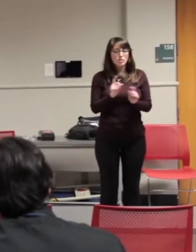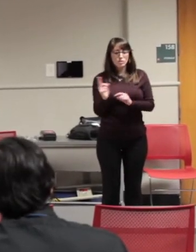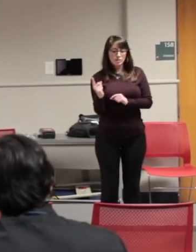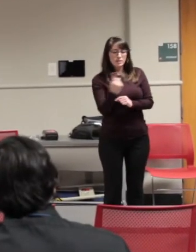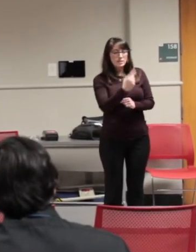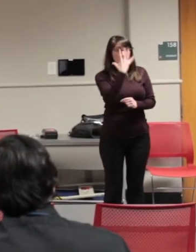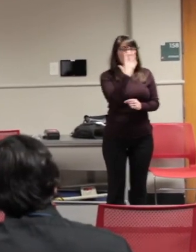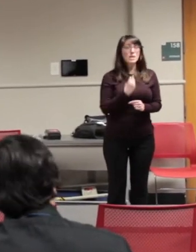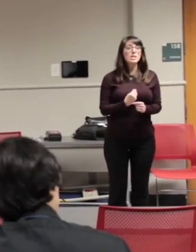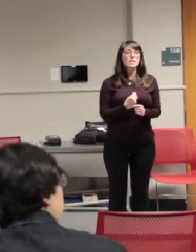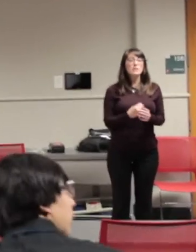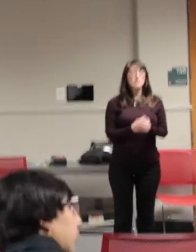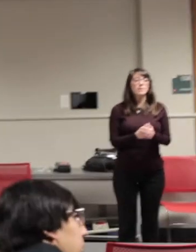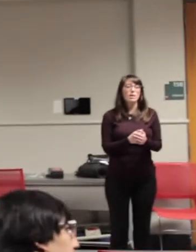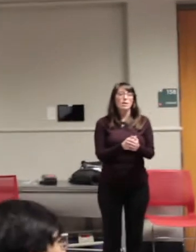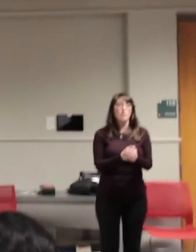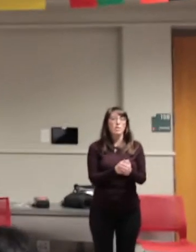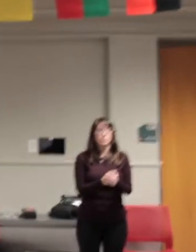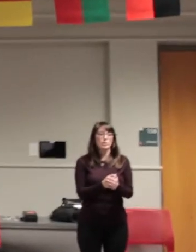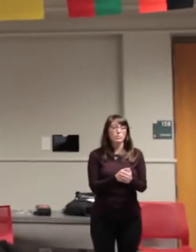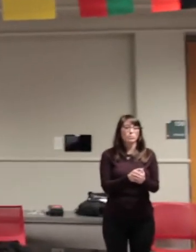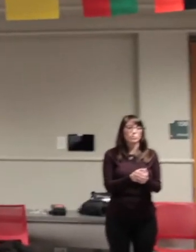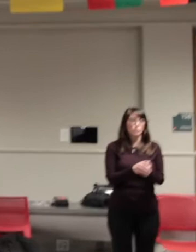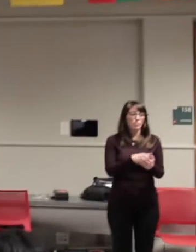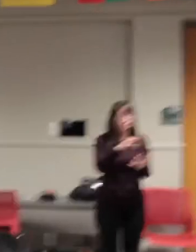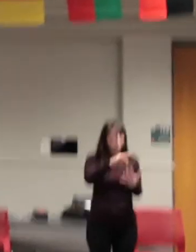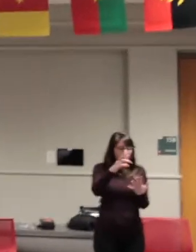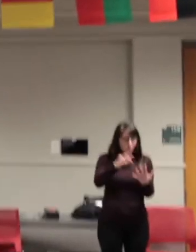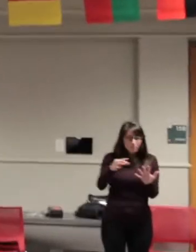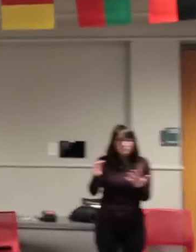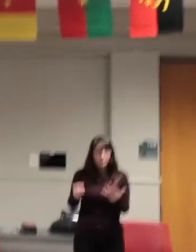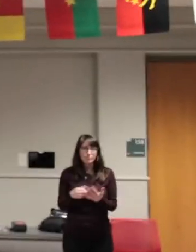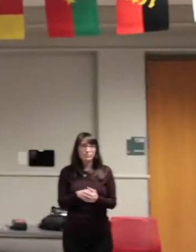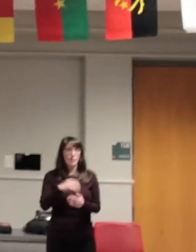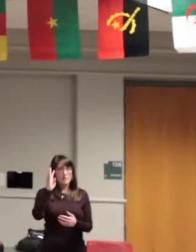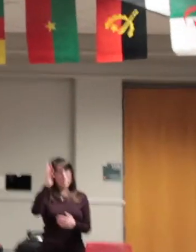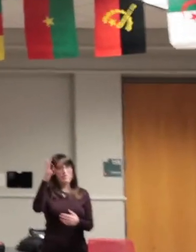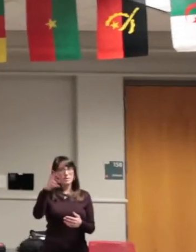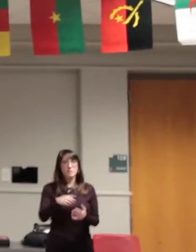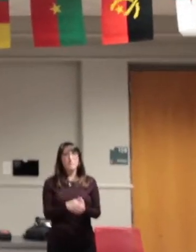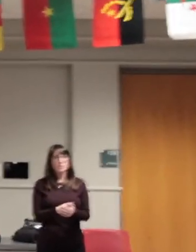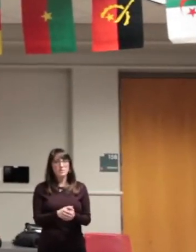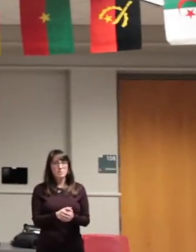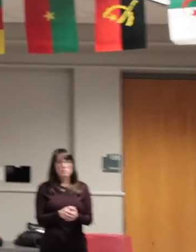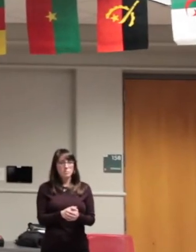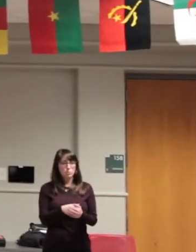making memories of success plucked from prophecy. There's that one.